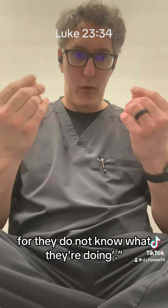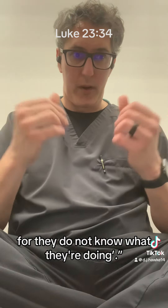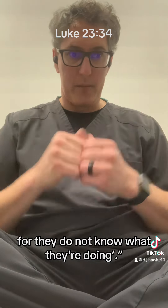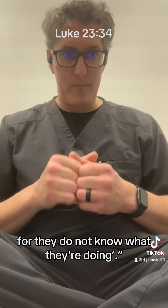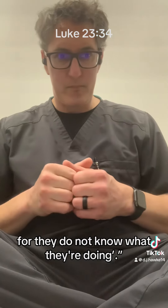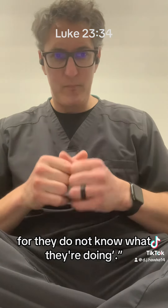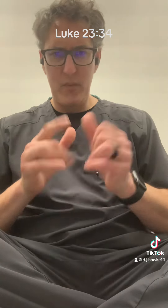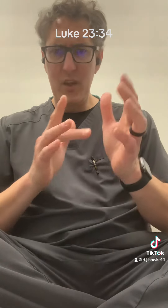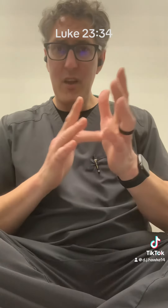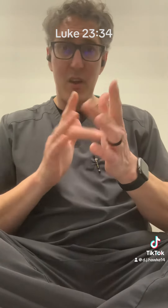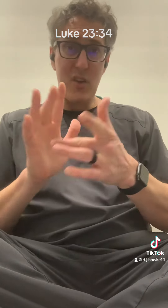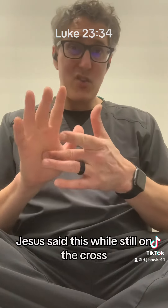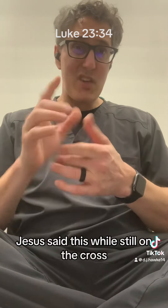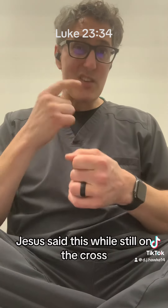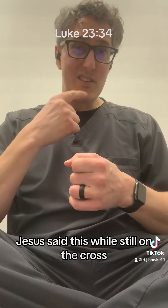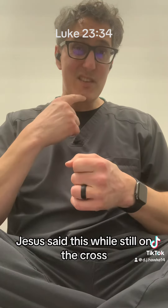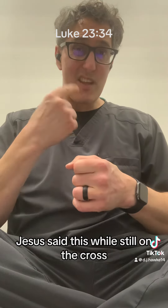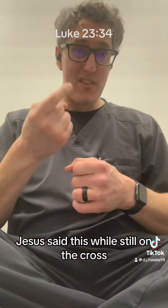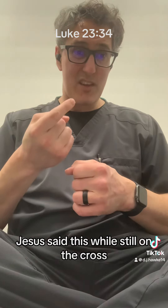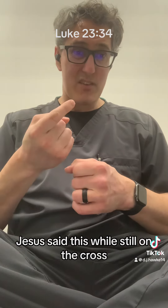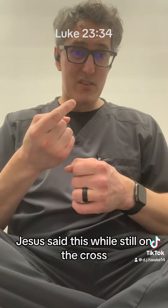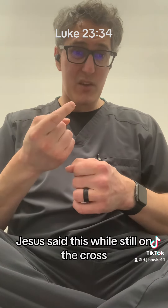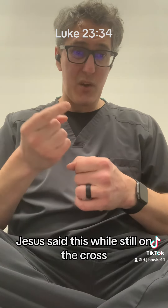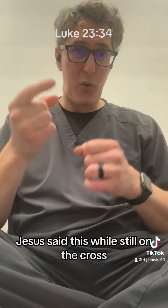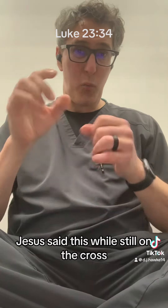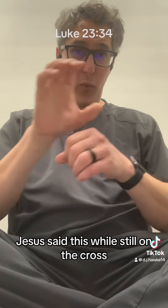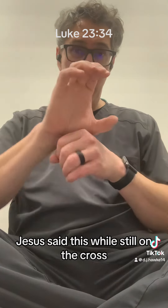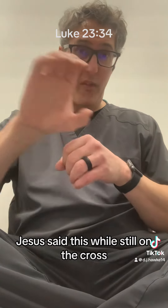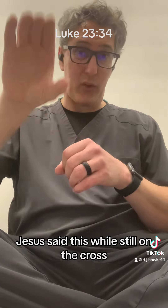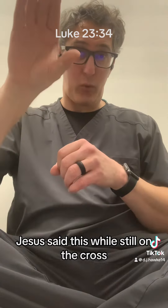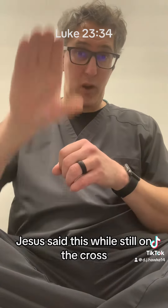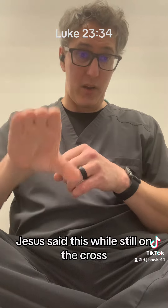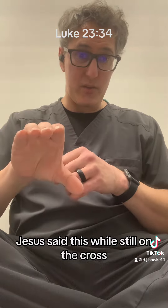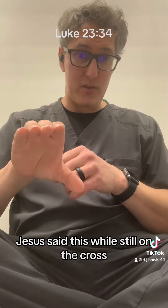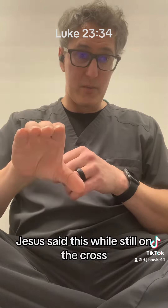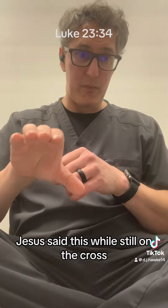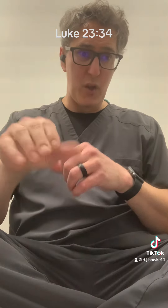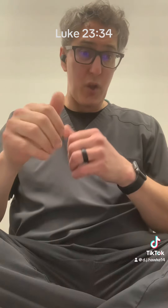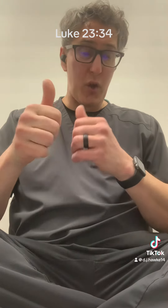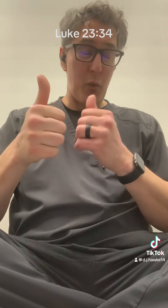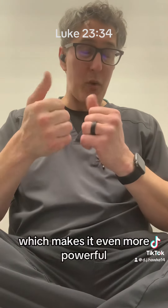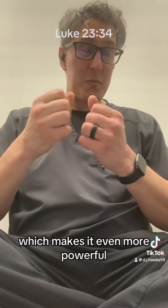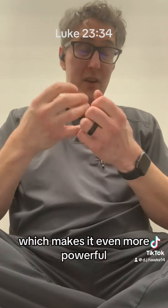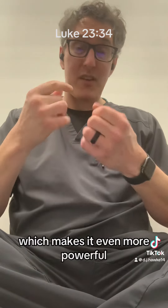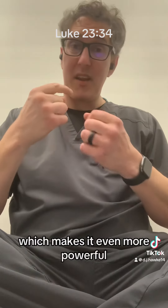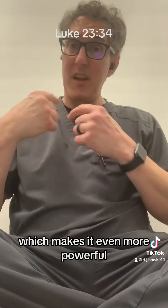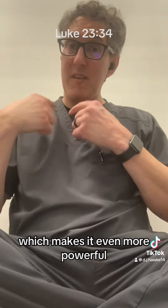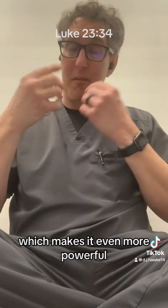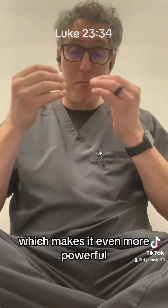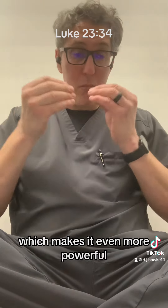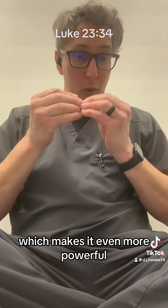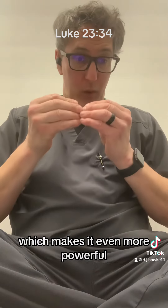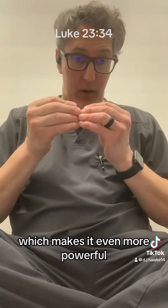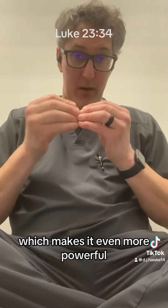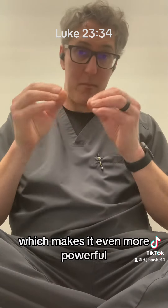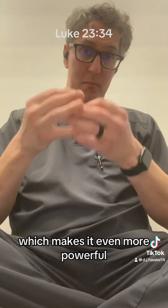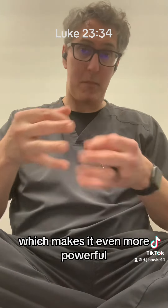doing." Jesus said this while on the cross, which makes it even more